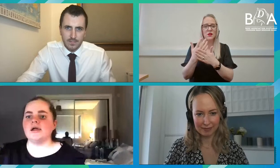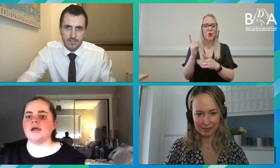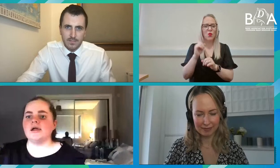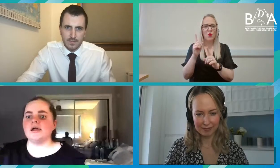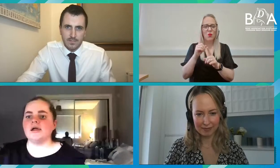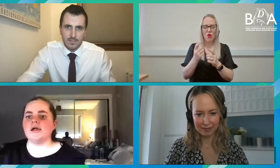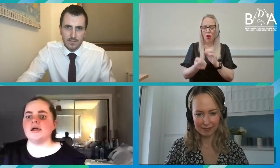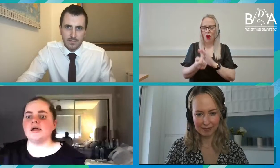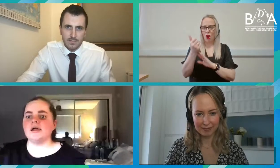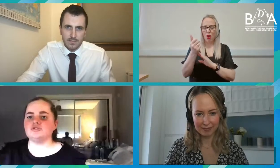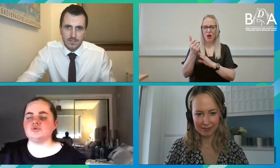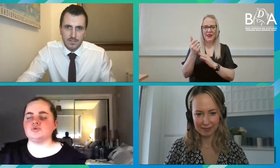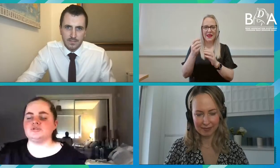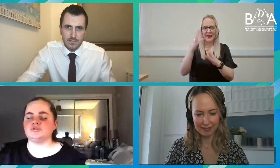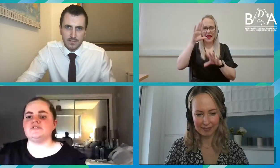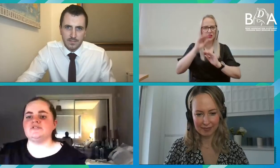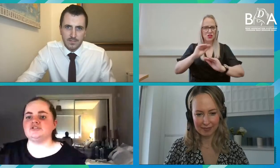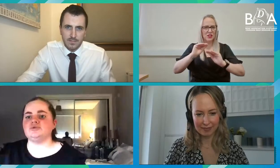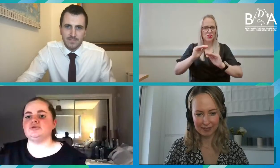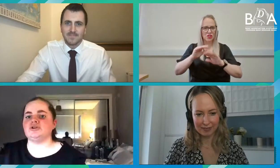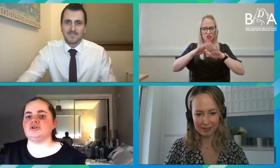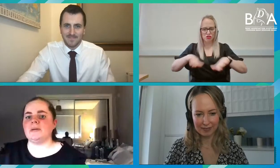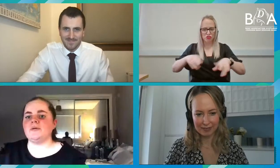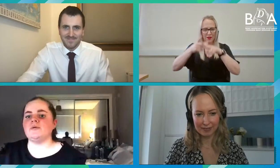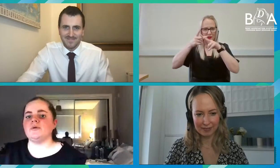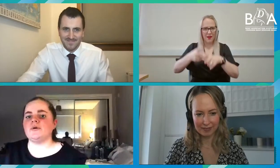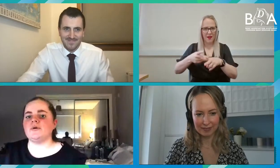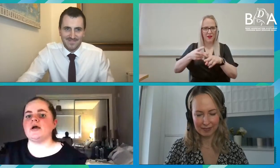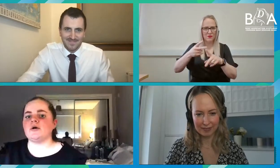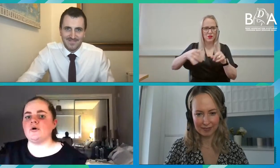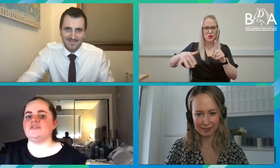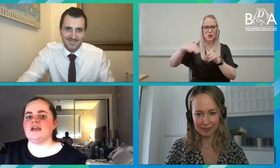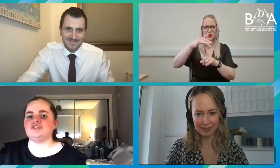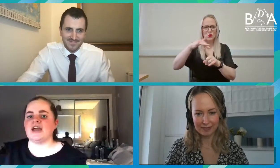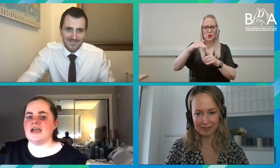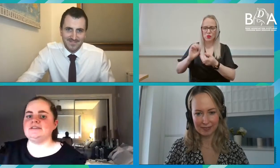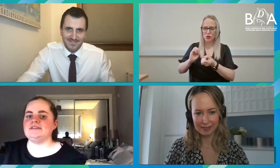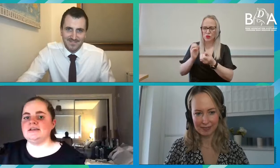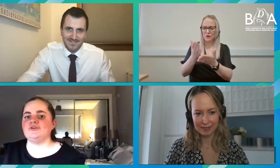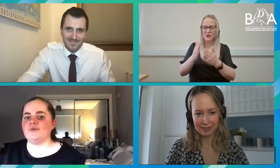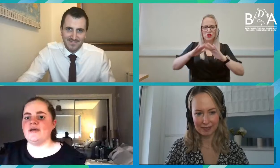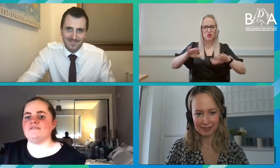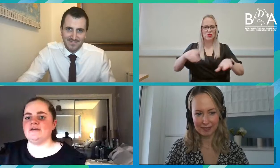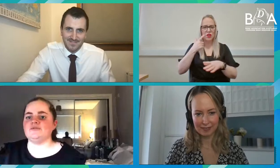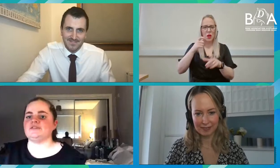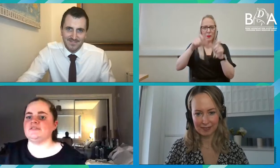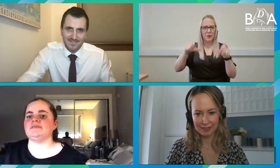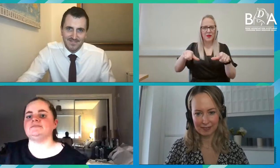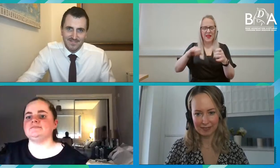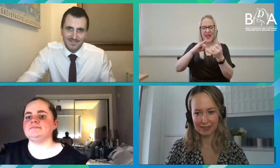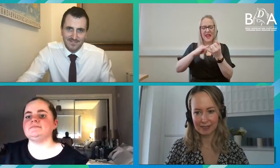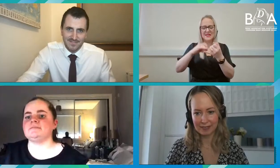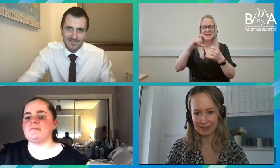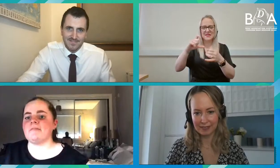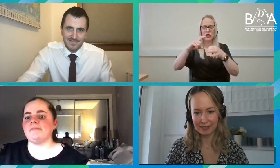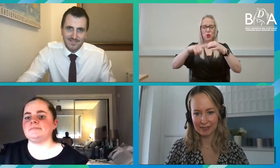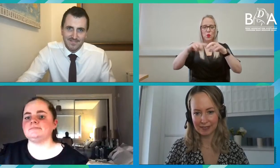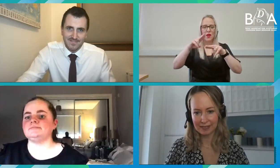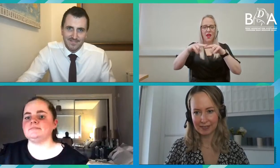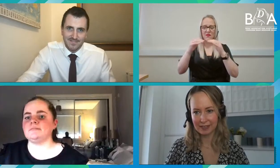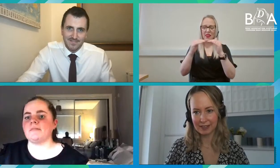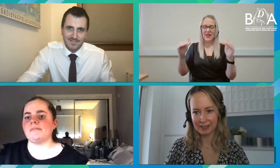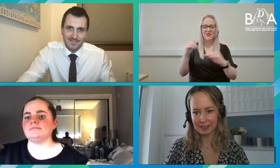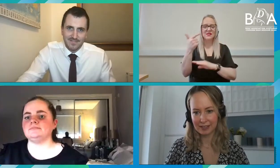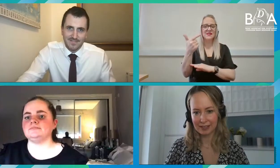childcare, completing a social services, children and young people qualification at SCQF level 7.